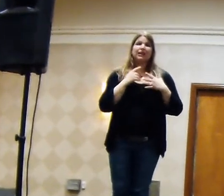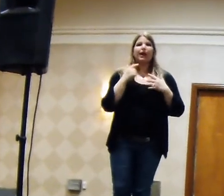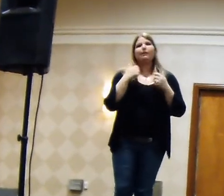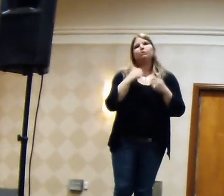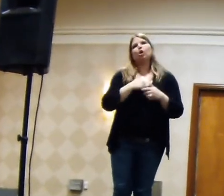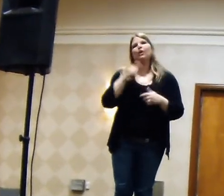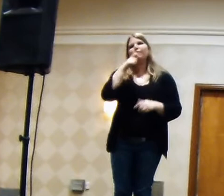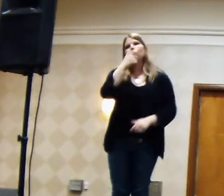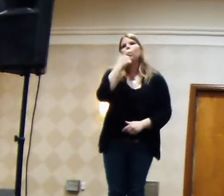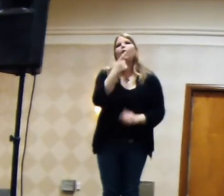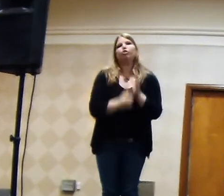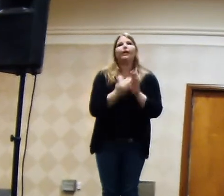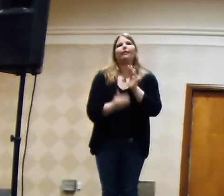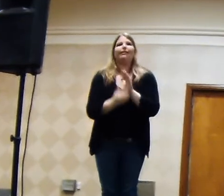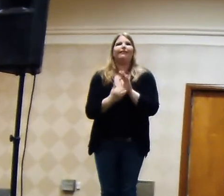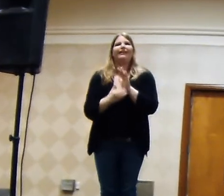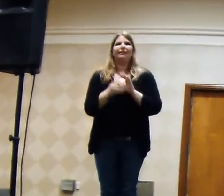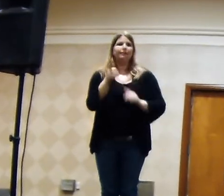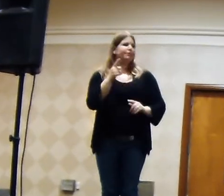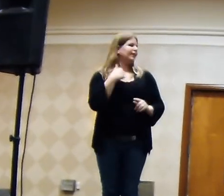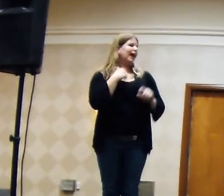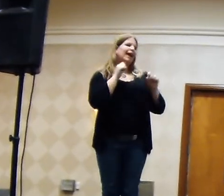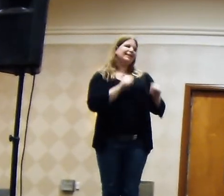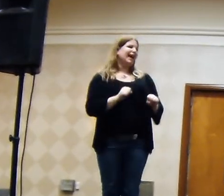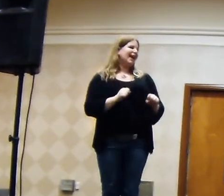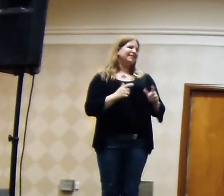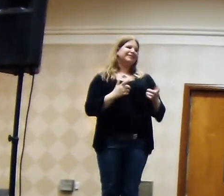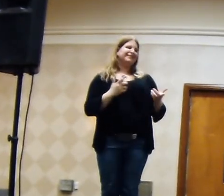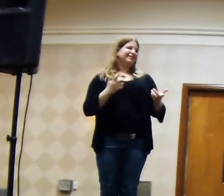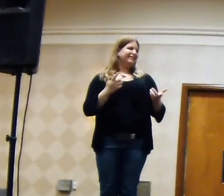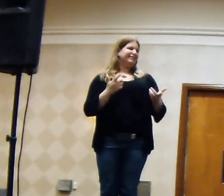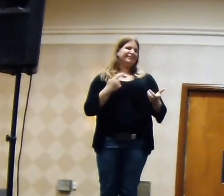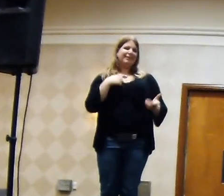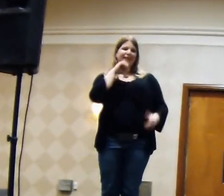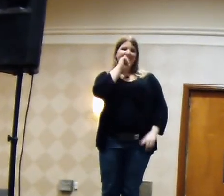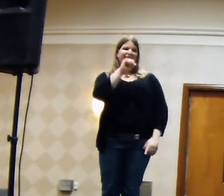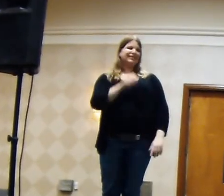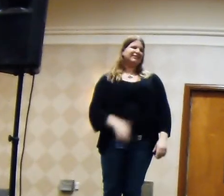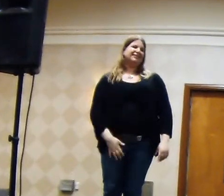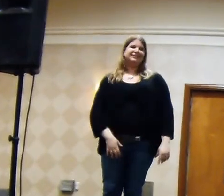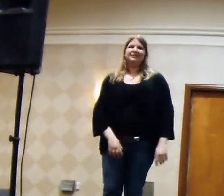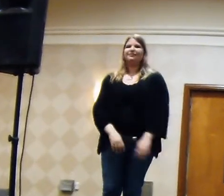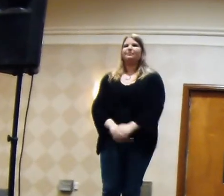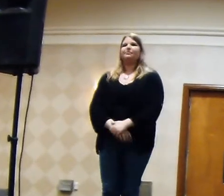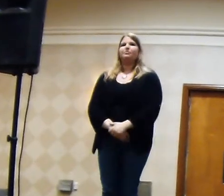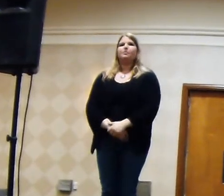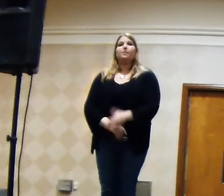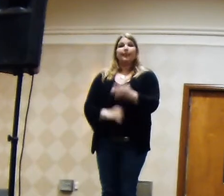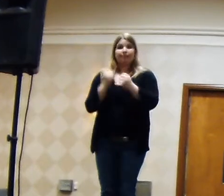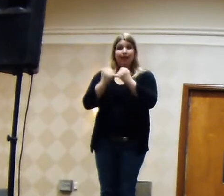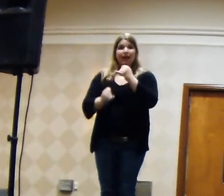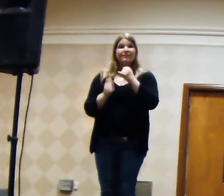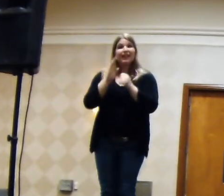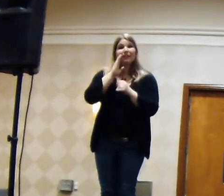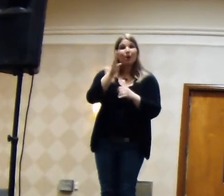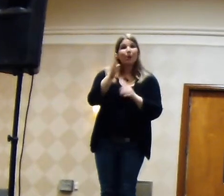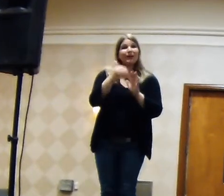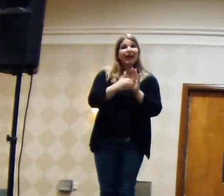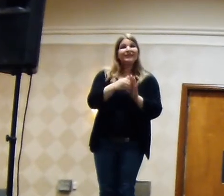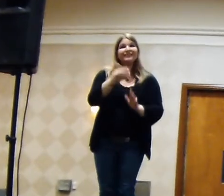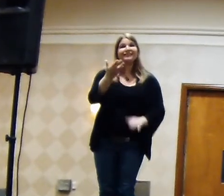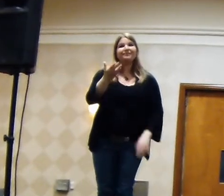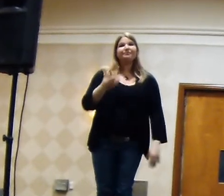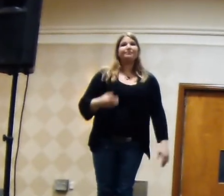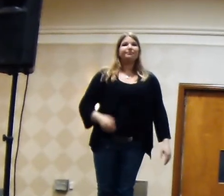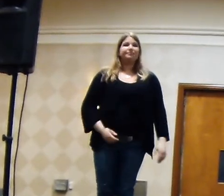million times. That's okay, I have to watch it another million times. So could my husband. Thank you. And final question. Hello again. Hello,